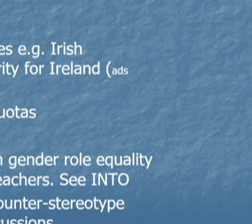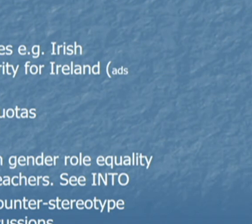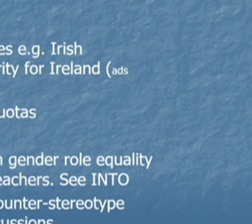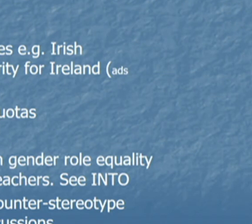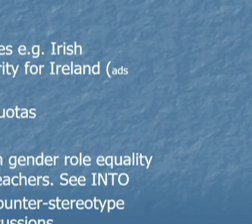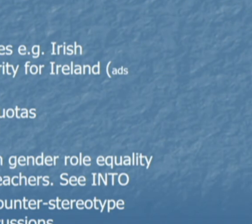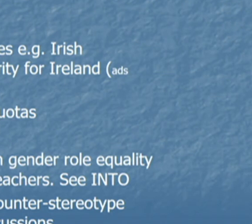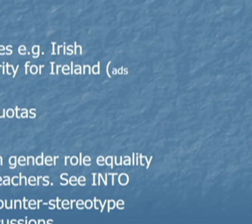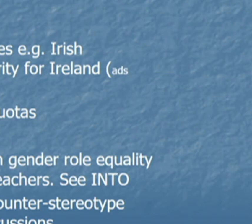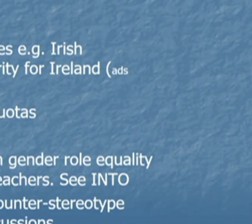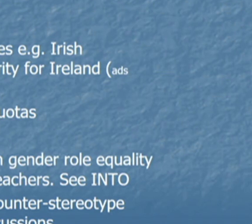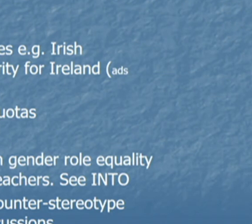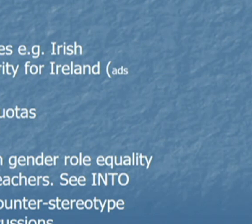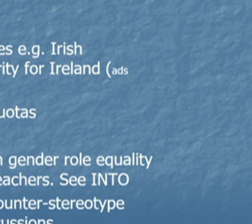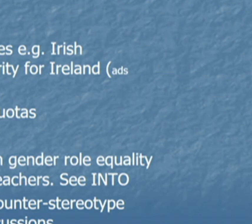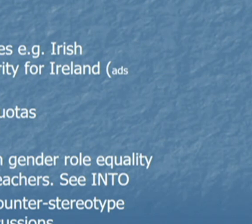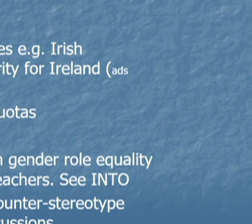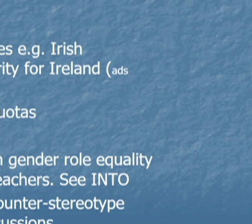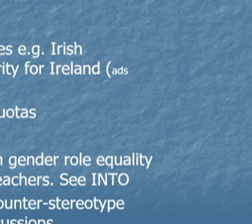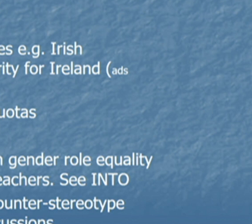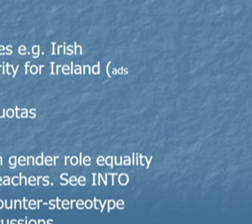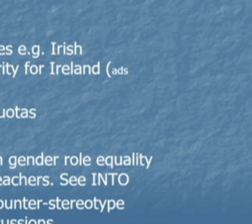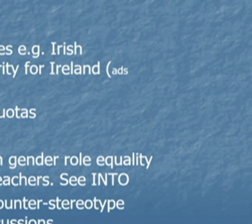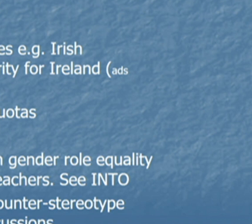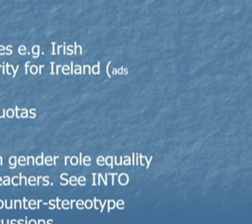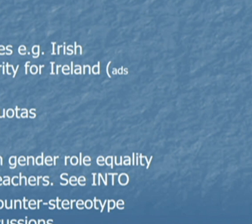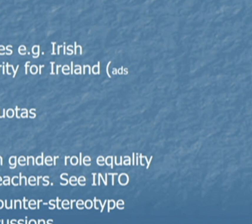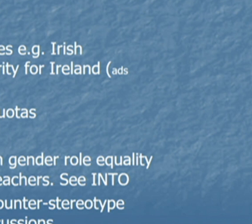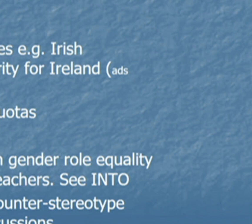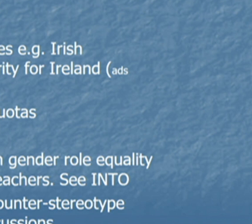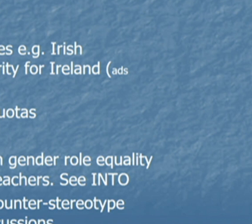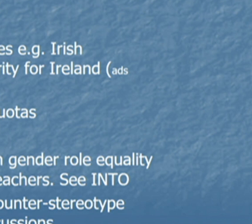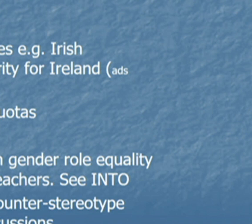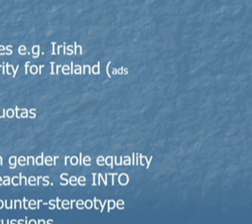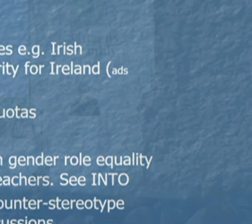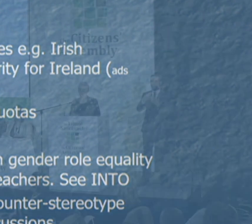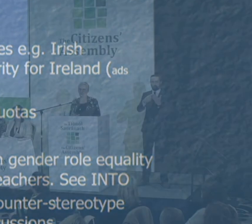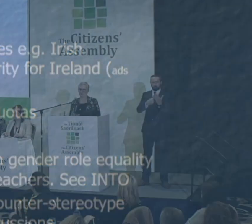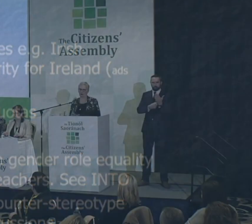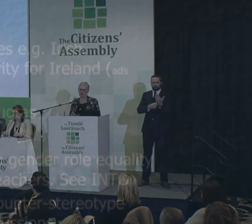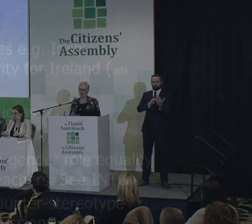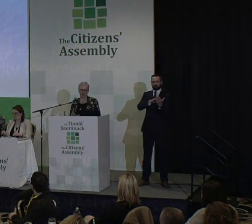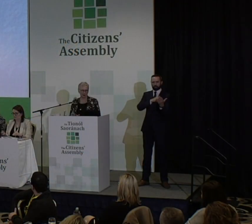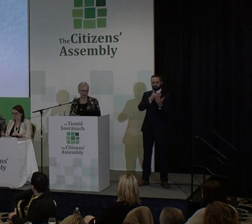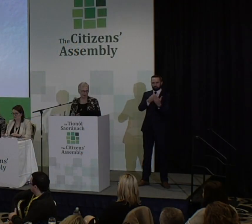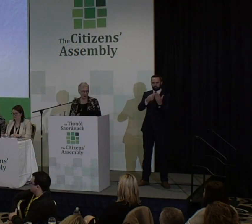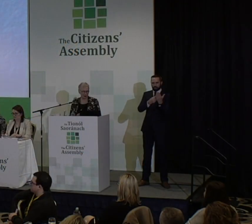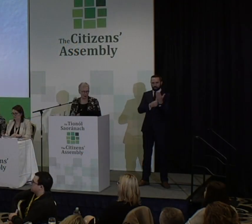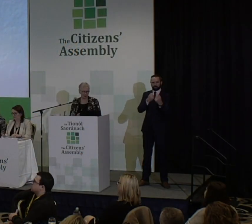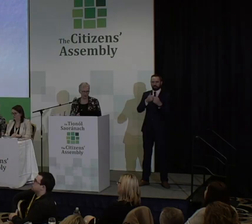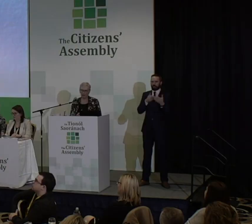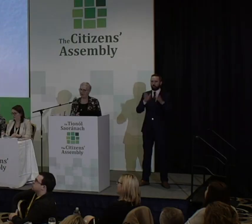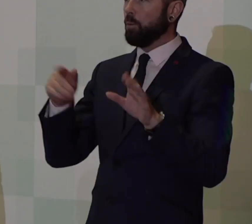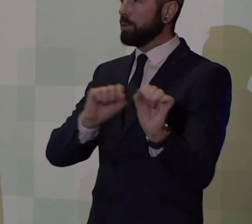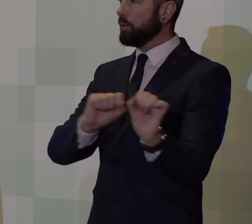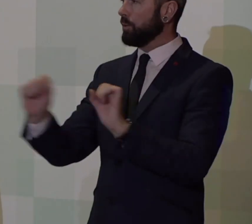positive discrimination and quotas. These are all policy and legislative choices that are open to